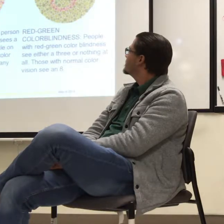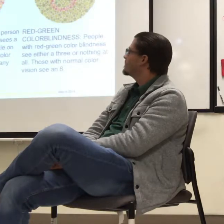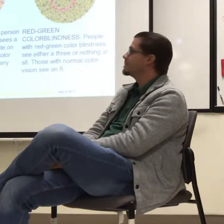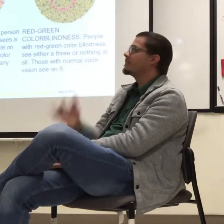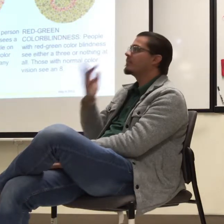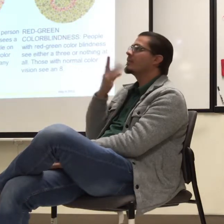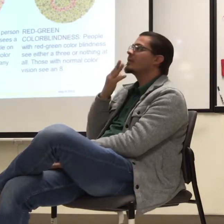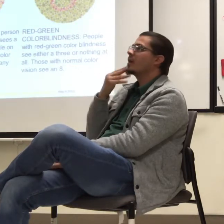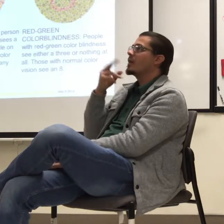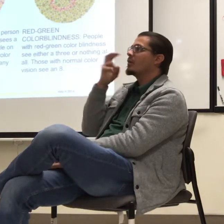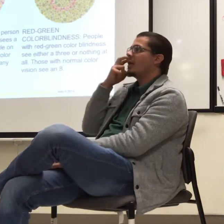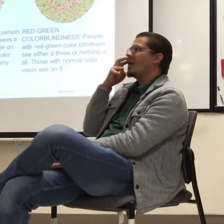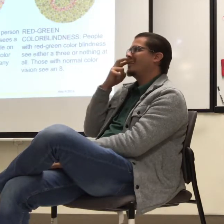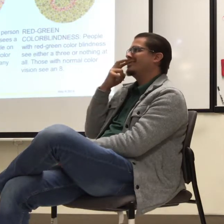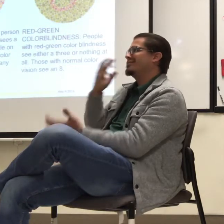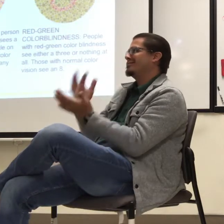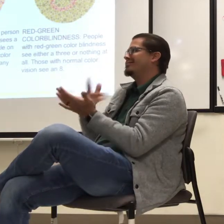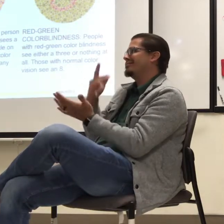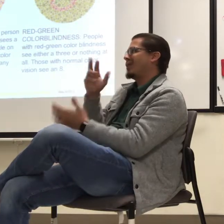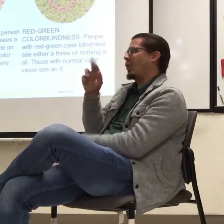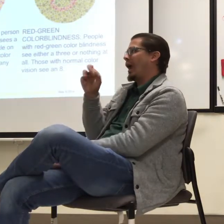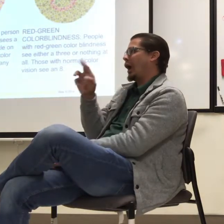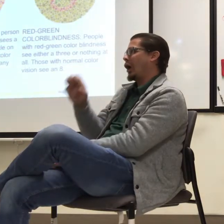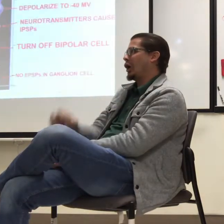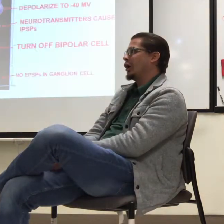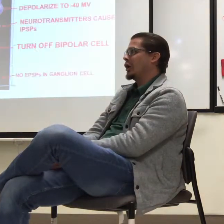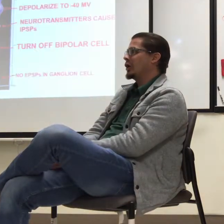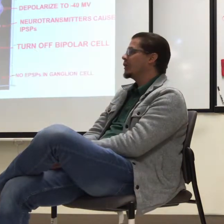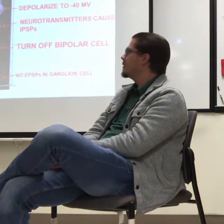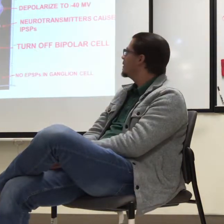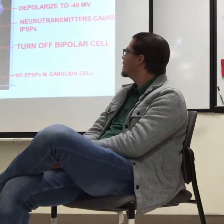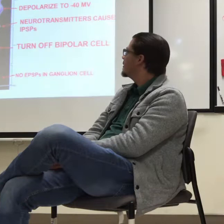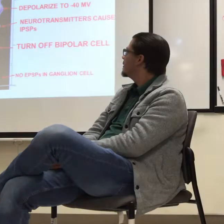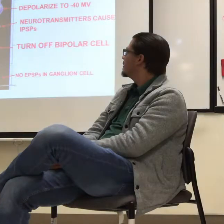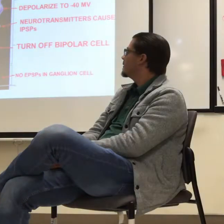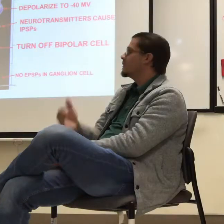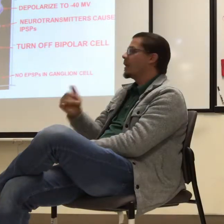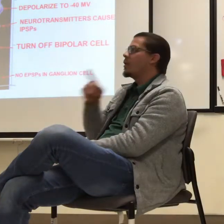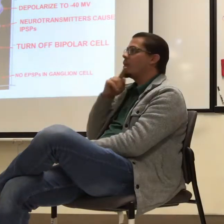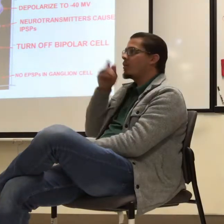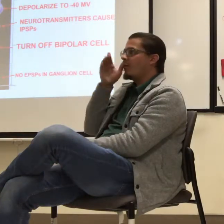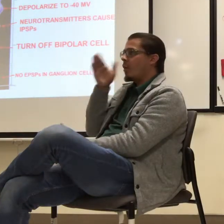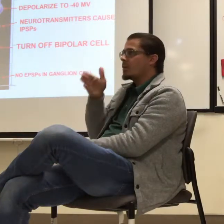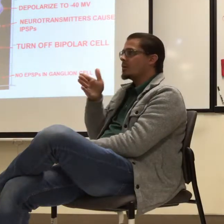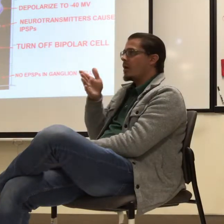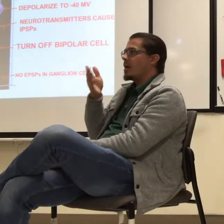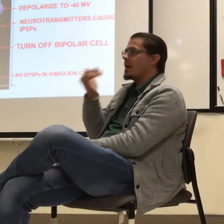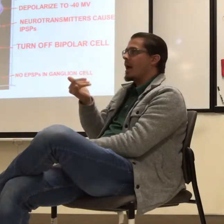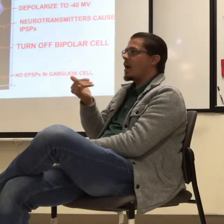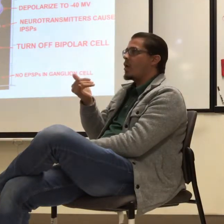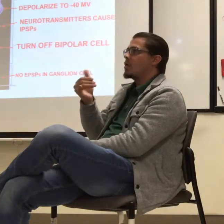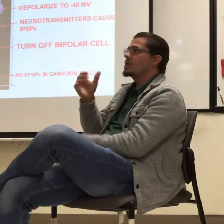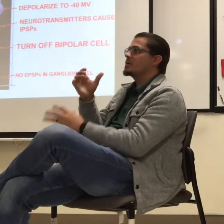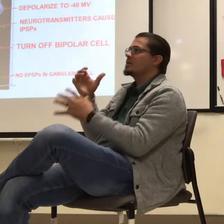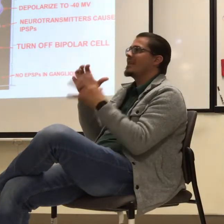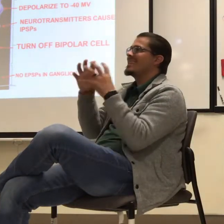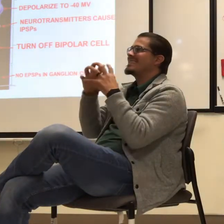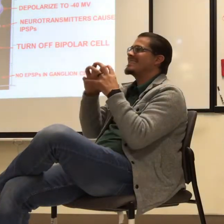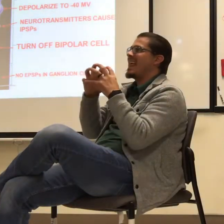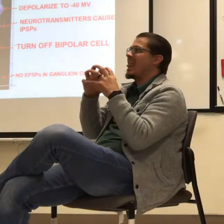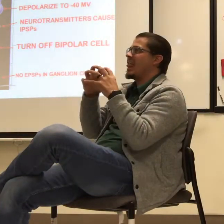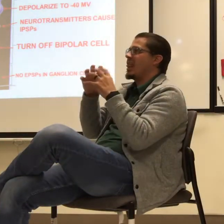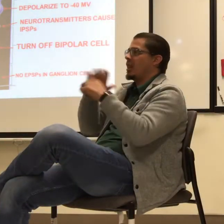Color blindness, it's pretty rare. But what I want to really focus on now is the the cell